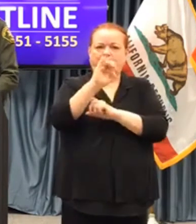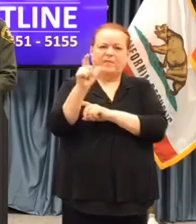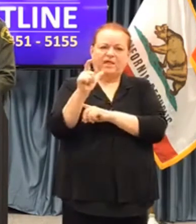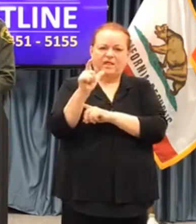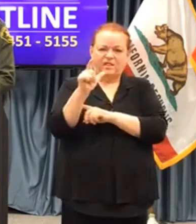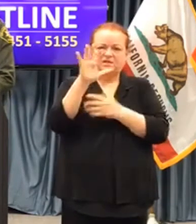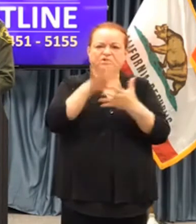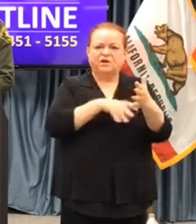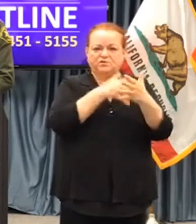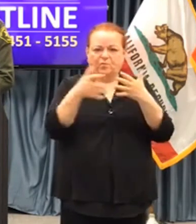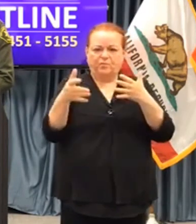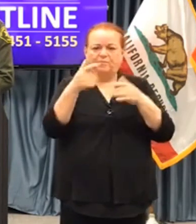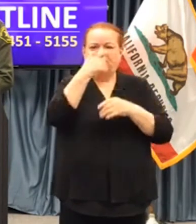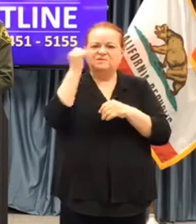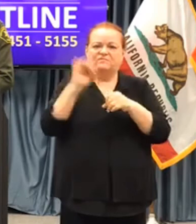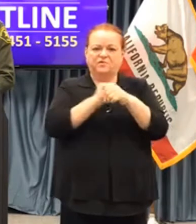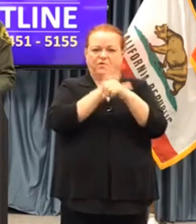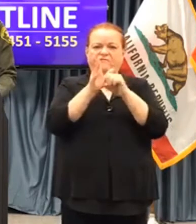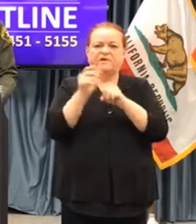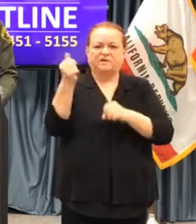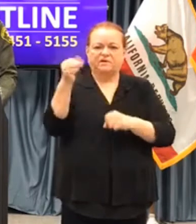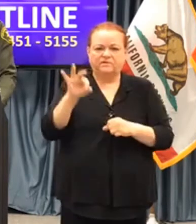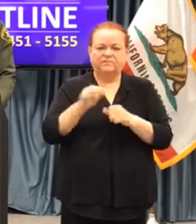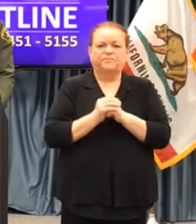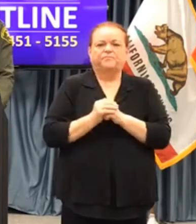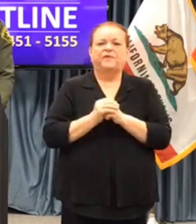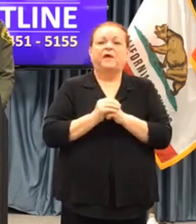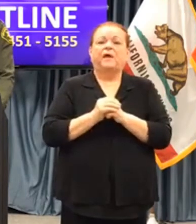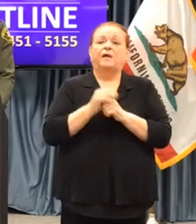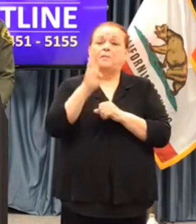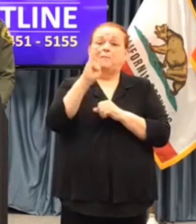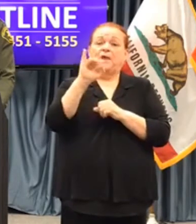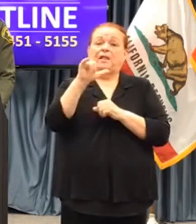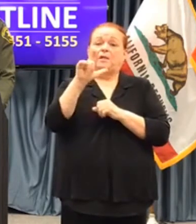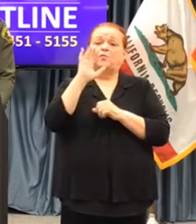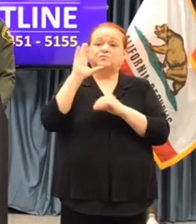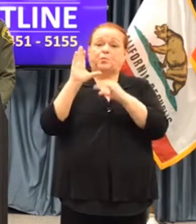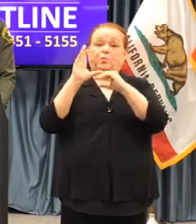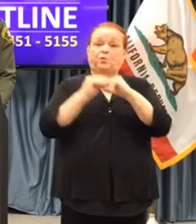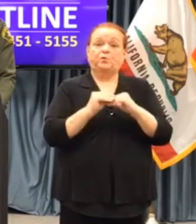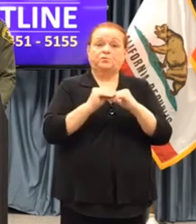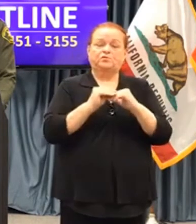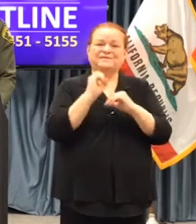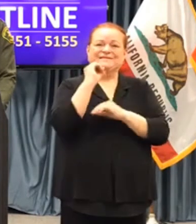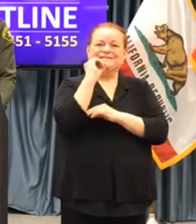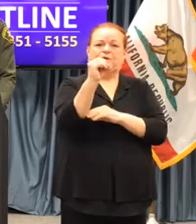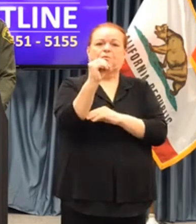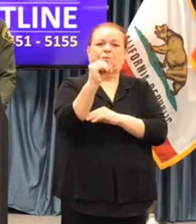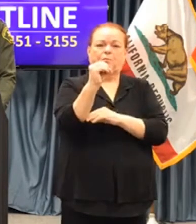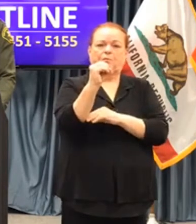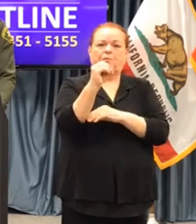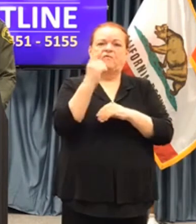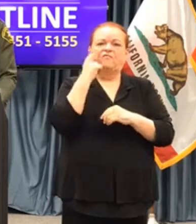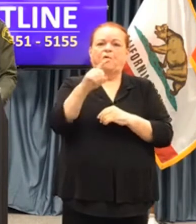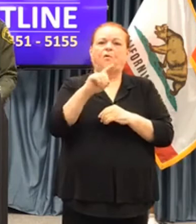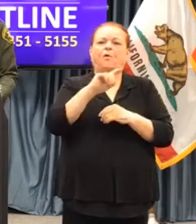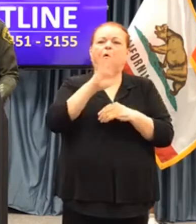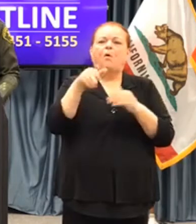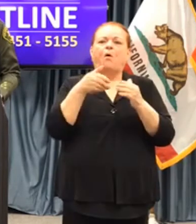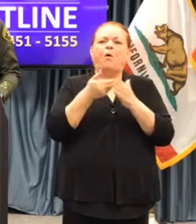emergency. In essence, bail was reduced to 0 for almost all misdemeanors and